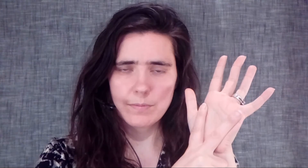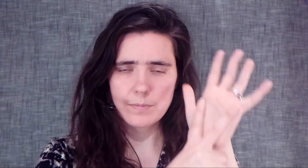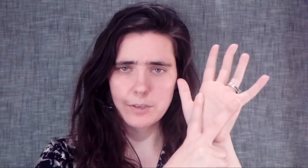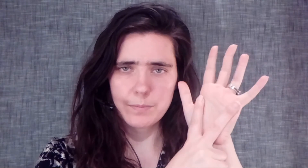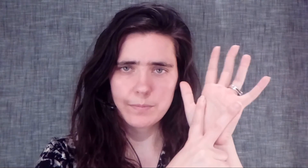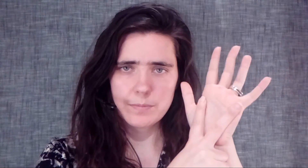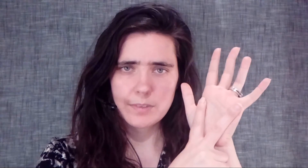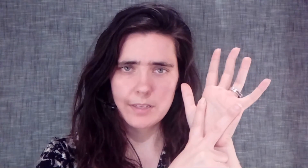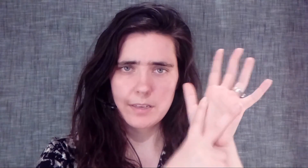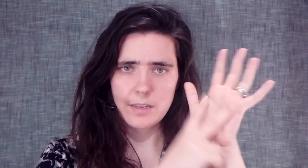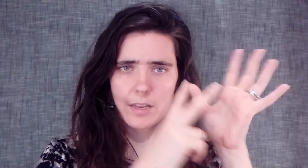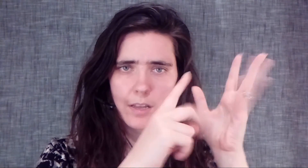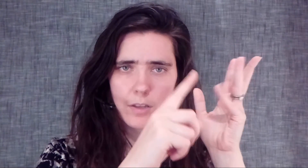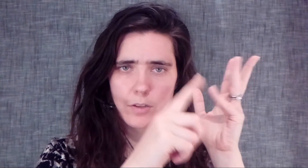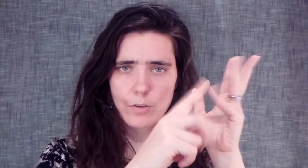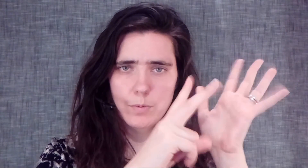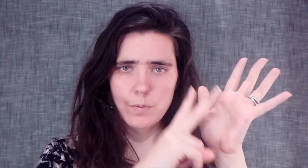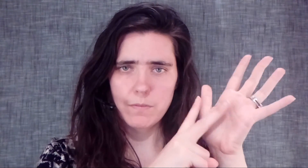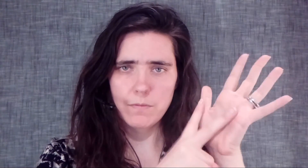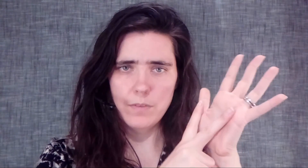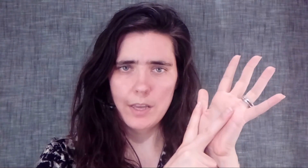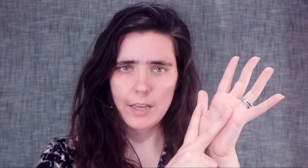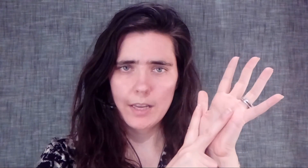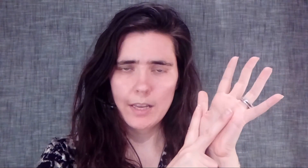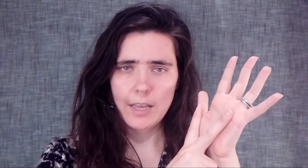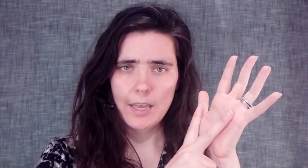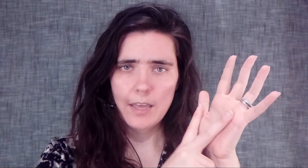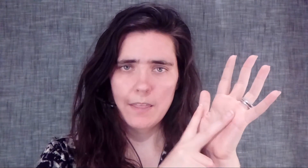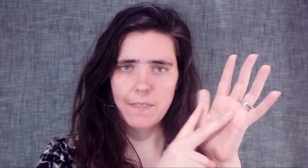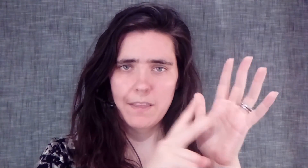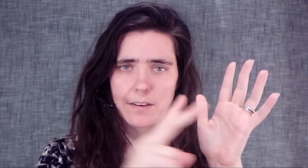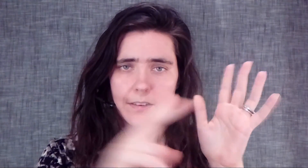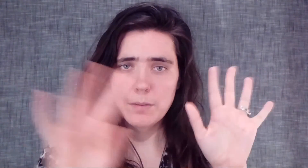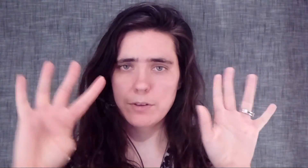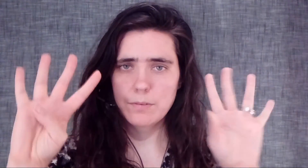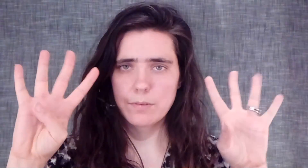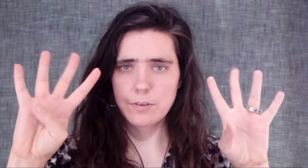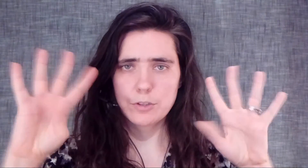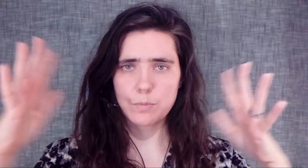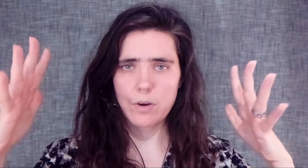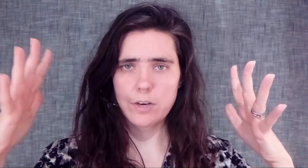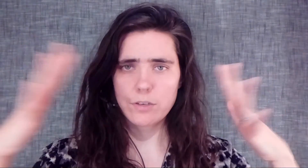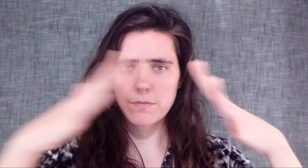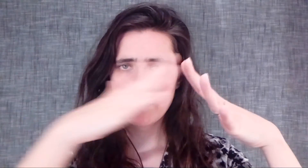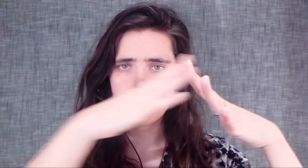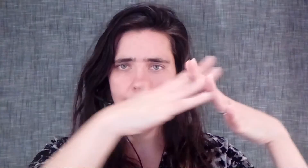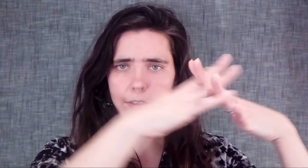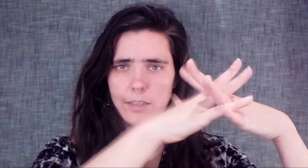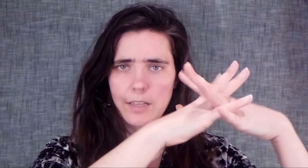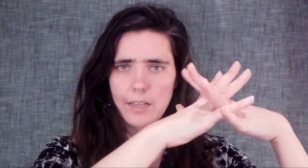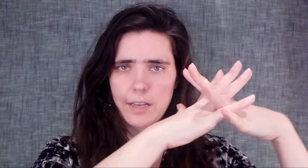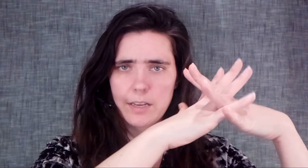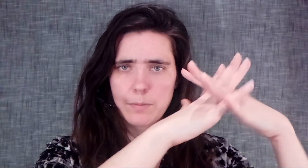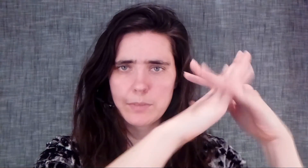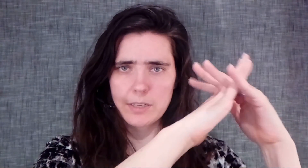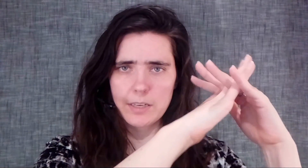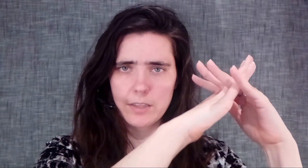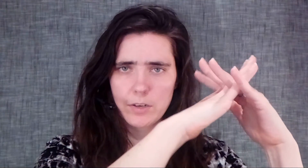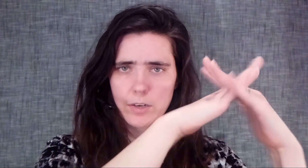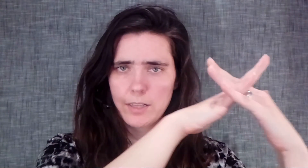So U, V. And then W, you spread your fingers and then they come together